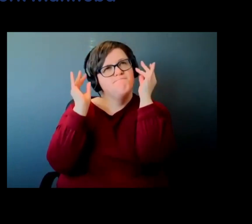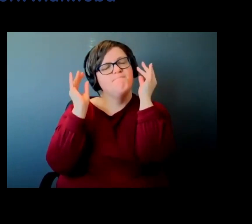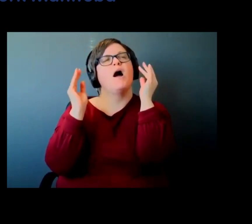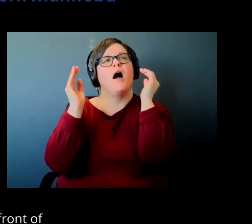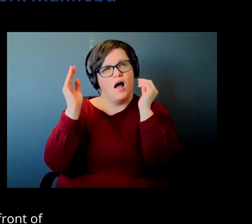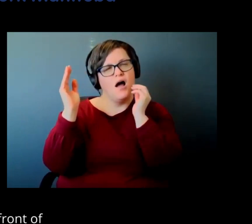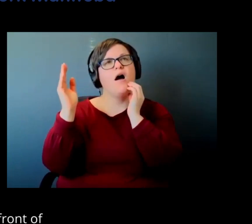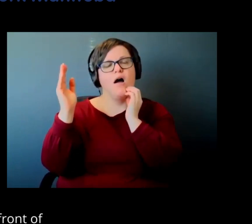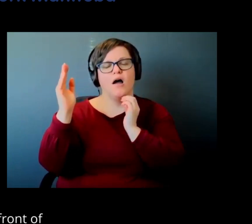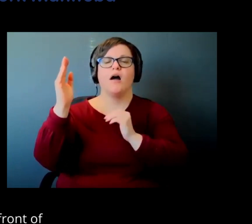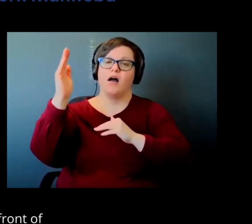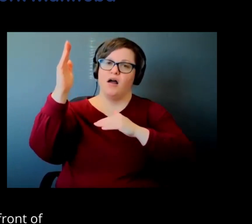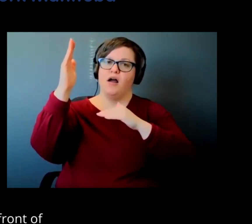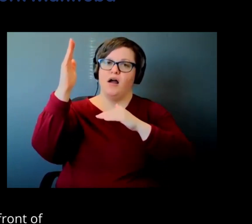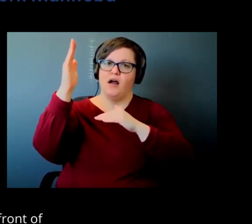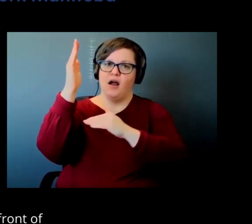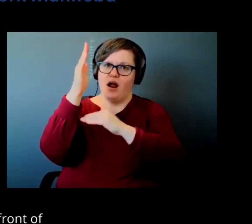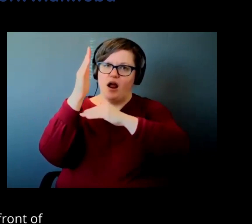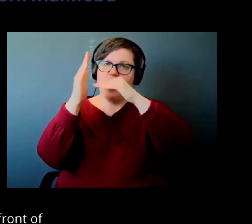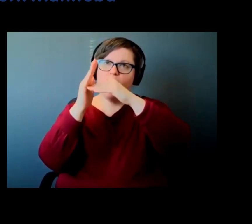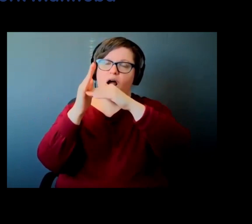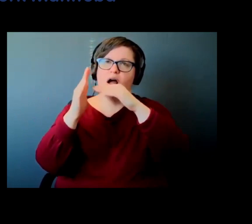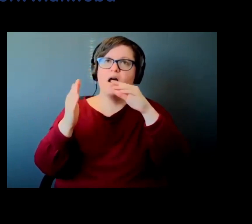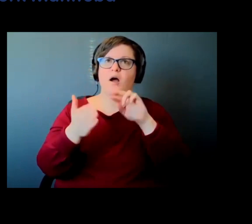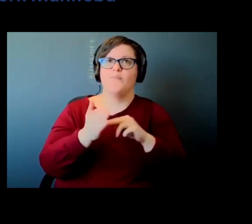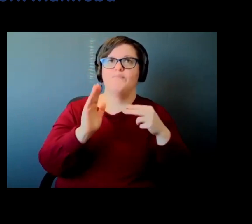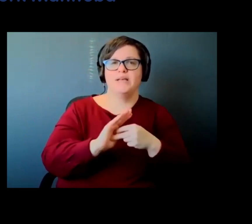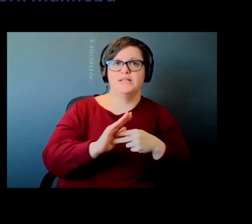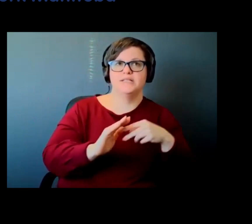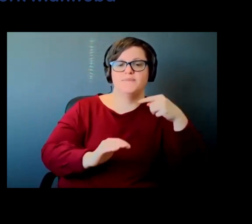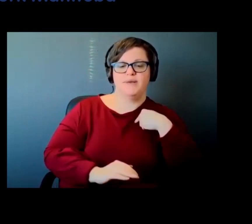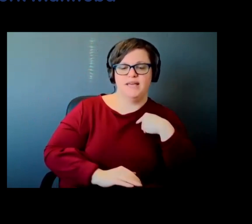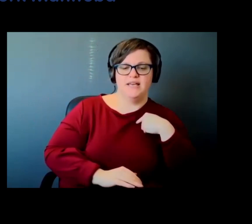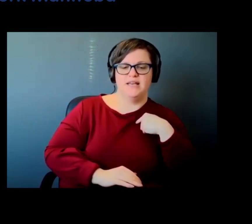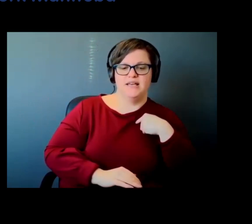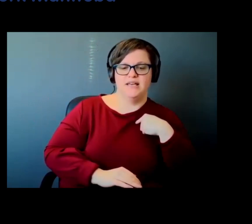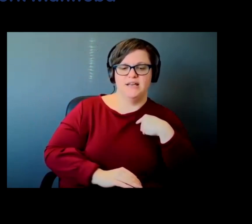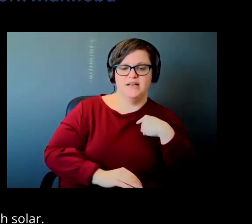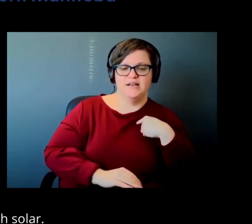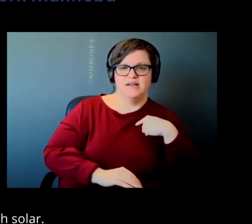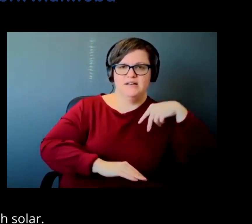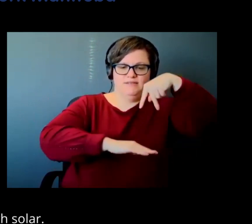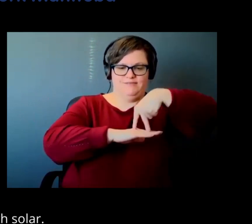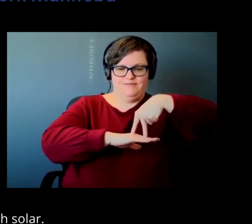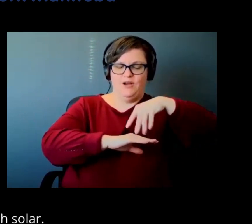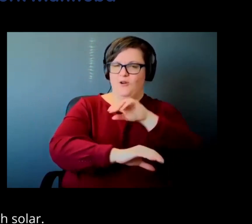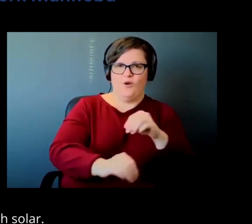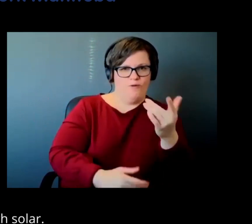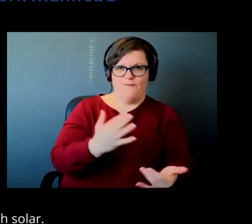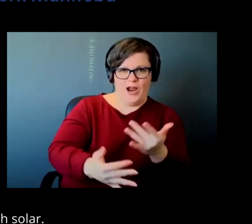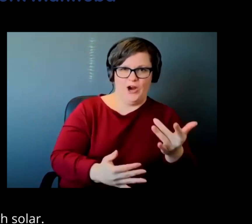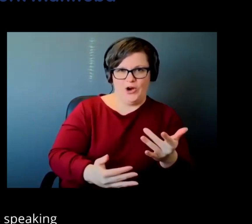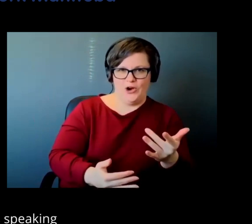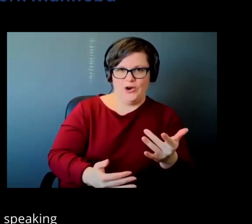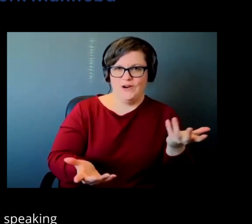hierarchy of needs would be like me in front of a cave without a fire because I can't have fire. But anyways, cooking food with